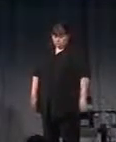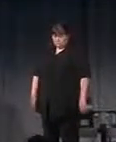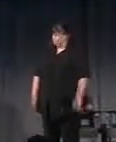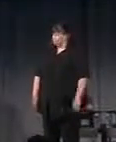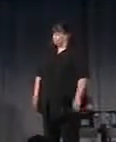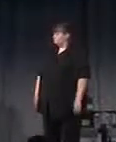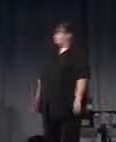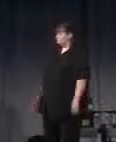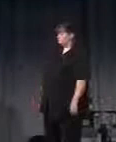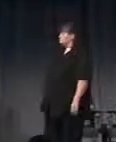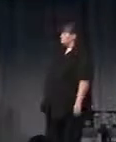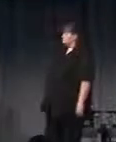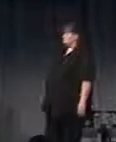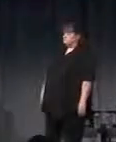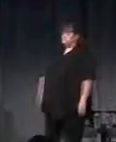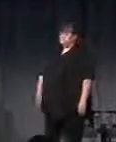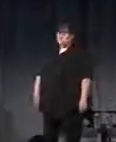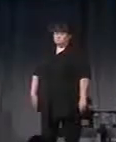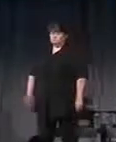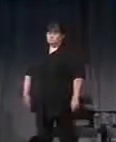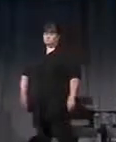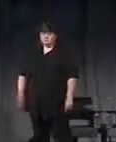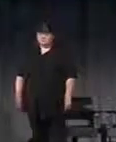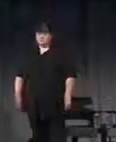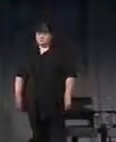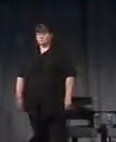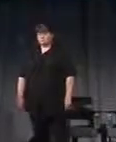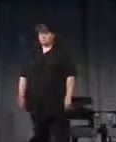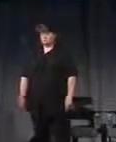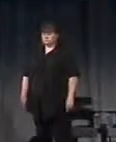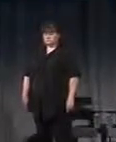Ooh, interesting. Oh no, just got to log in.